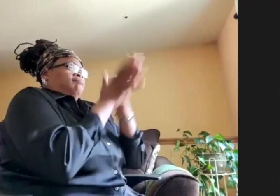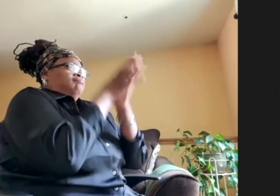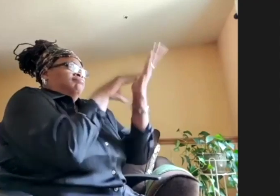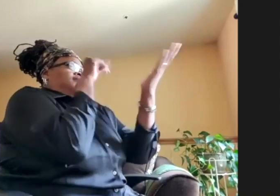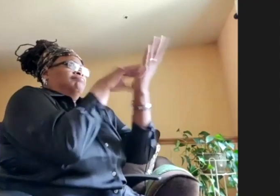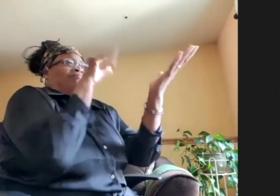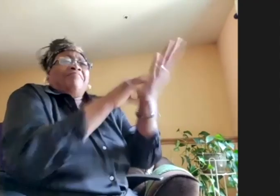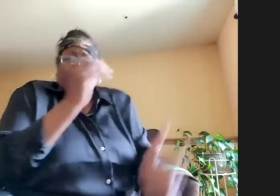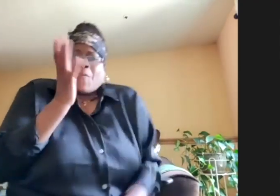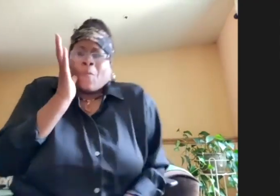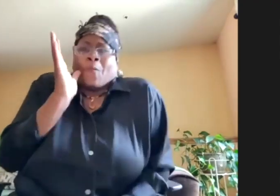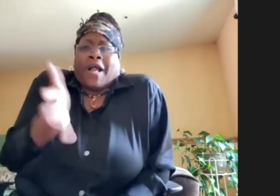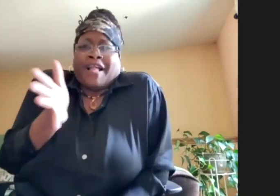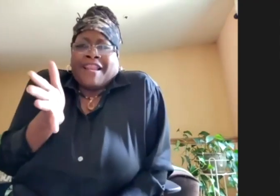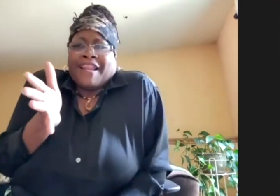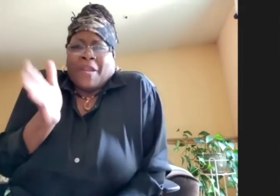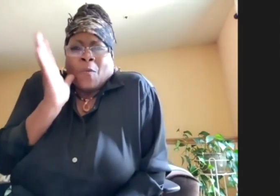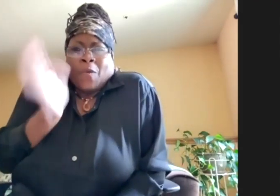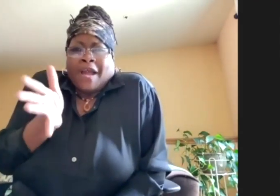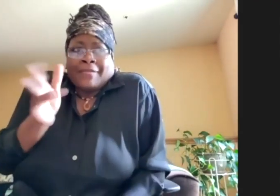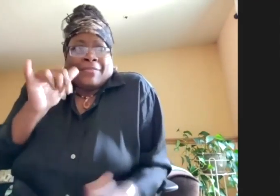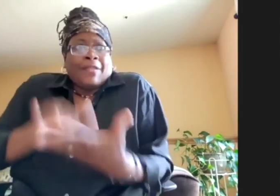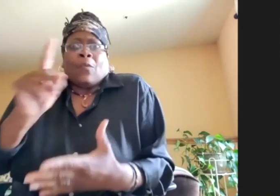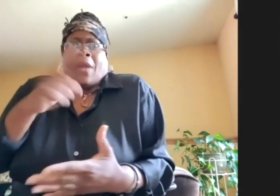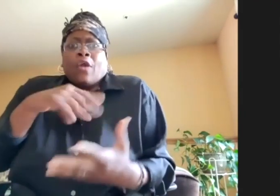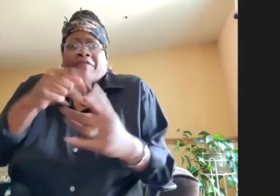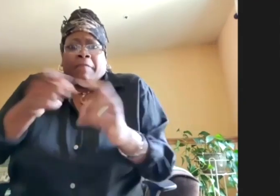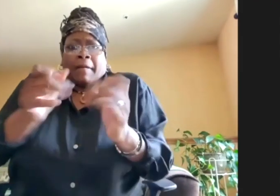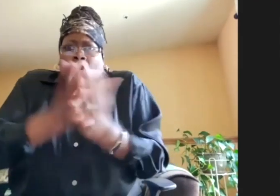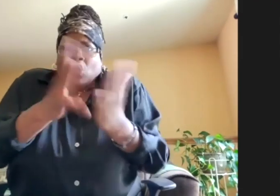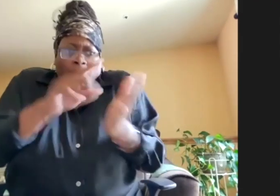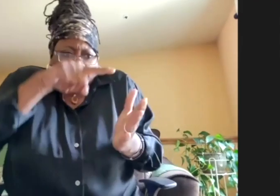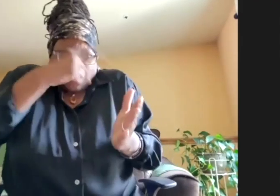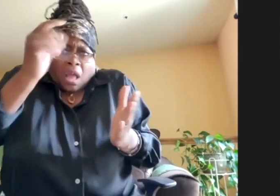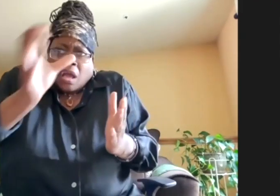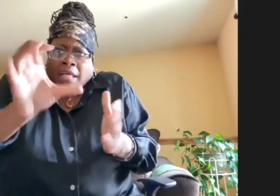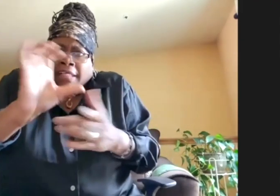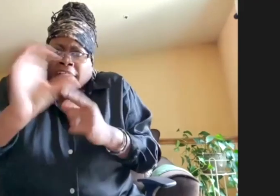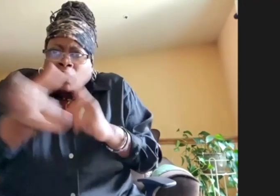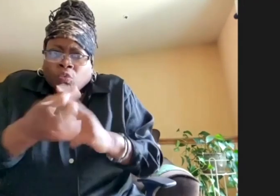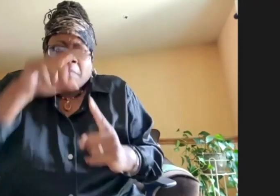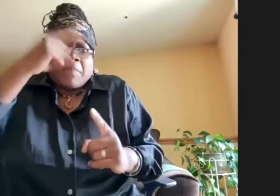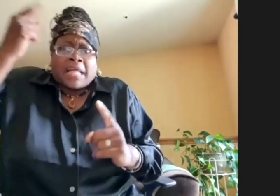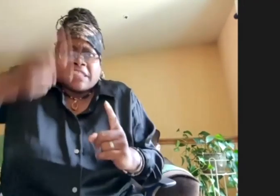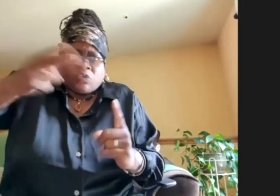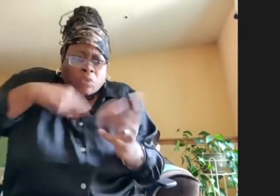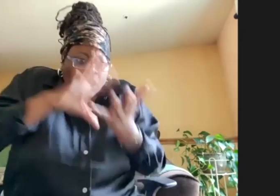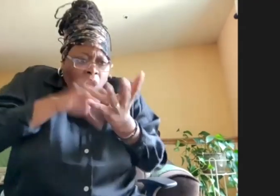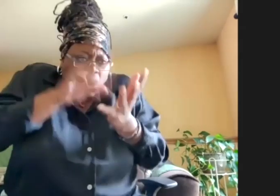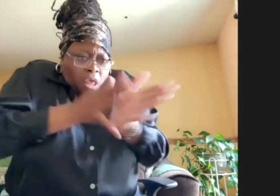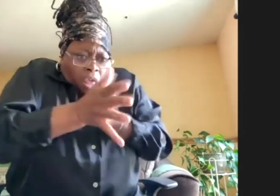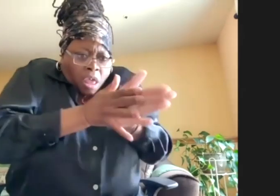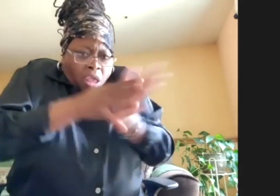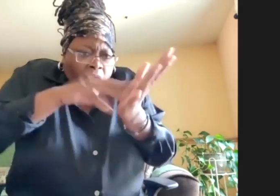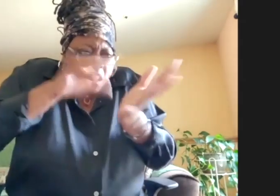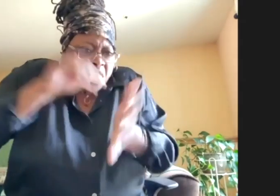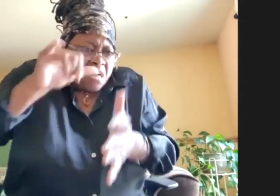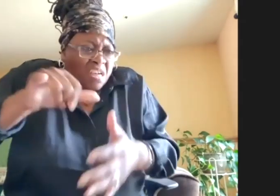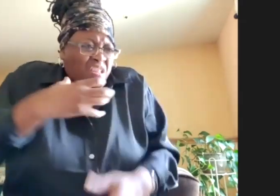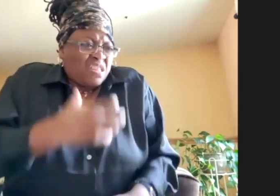of a technical skill. And they maybe thought that we can learn from them in that space. But I wanted to learn more about